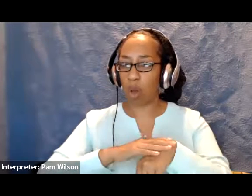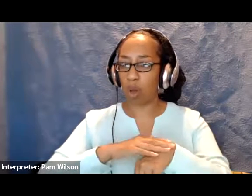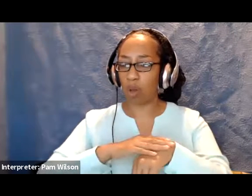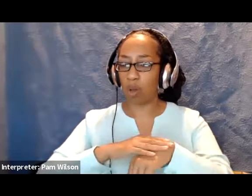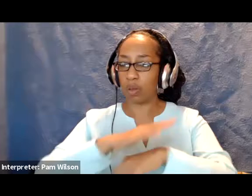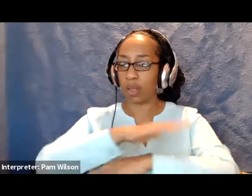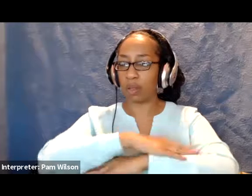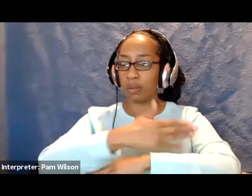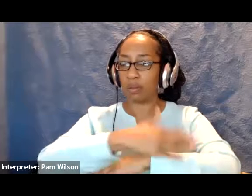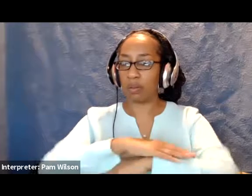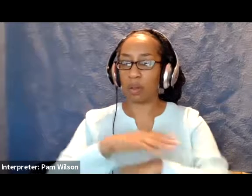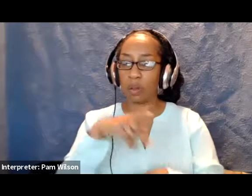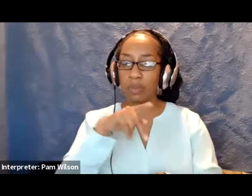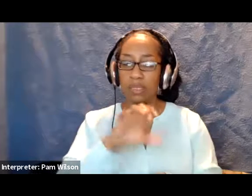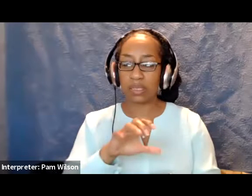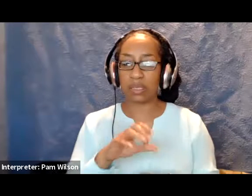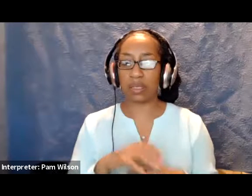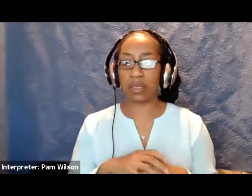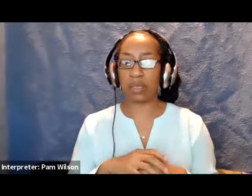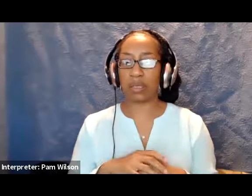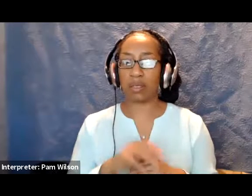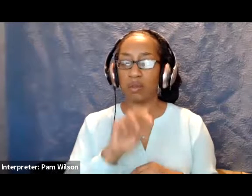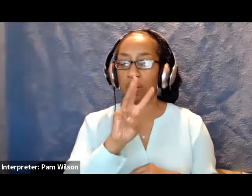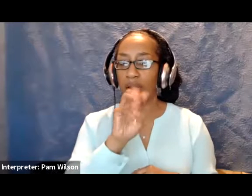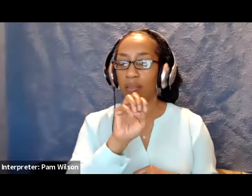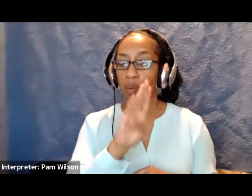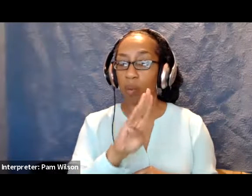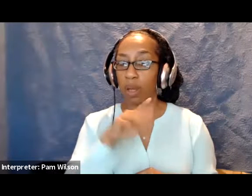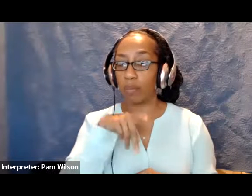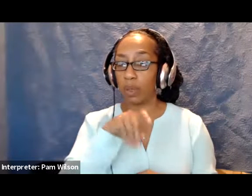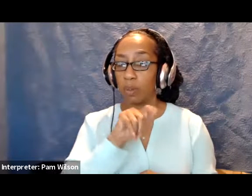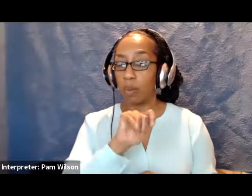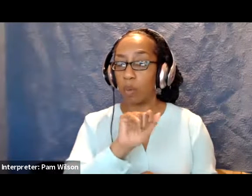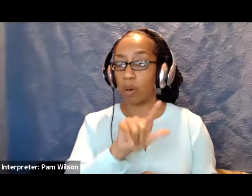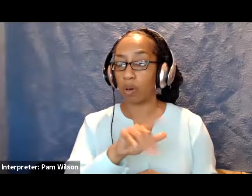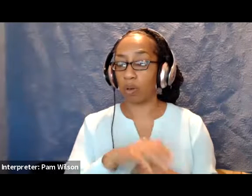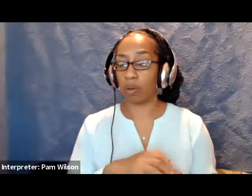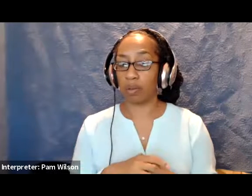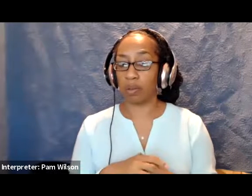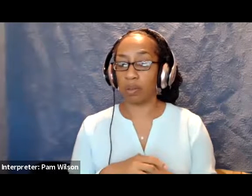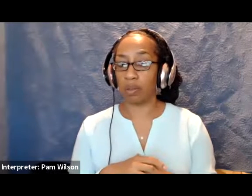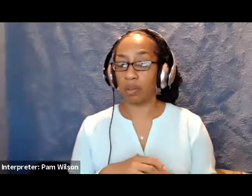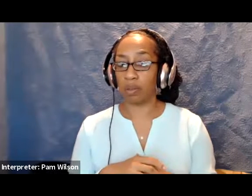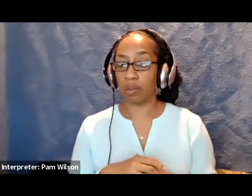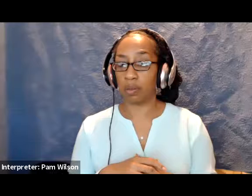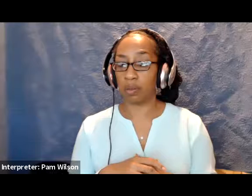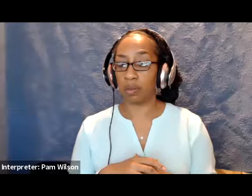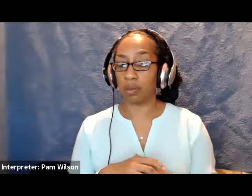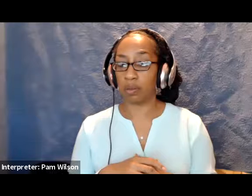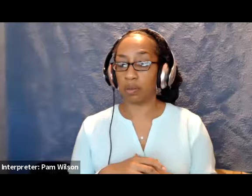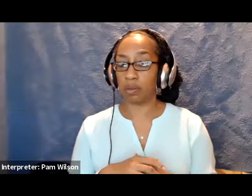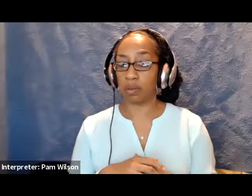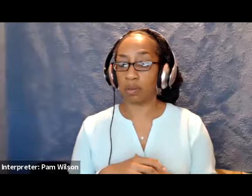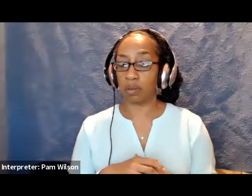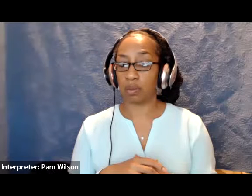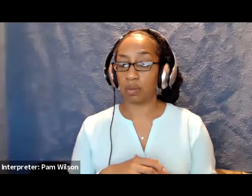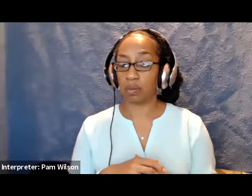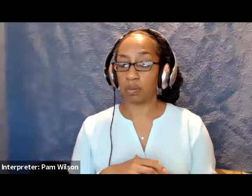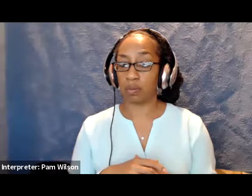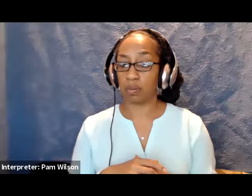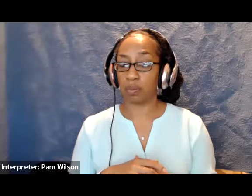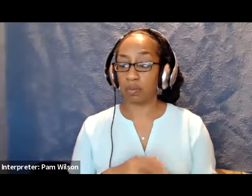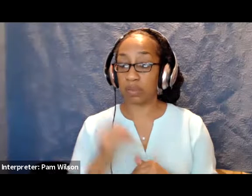web portal using Zoom. This is what you're going to see if you are on